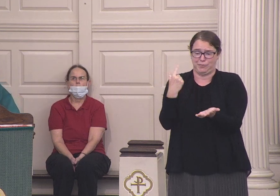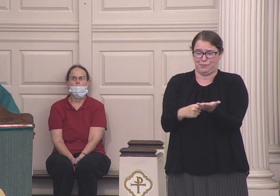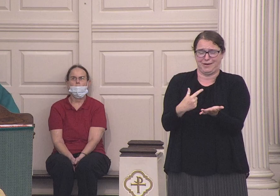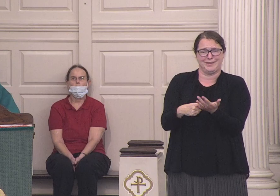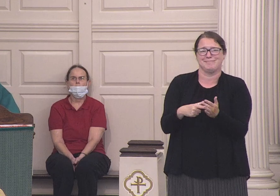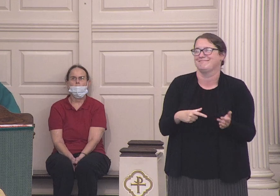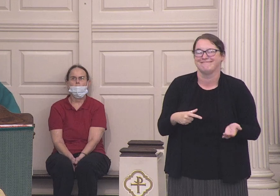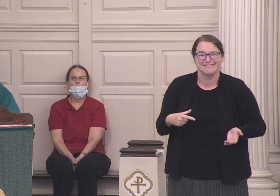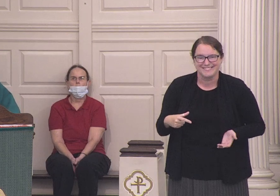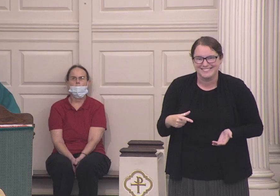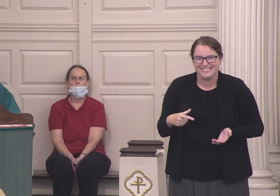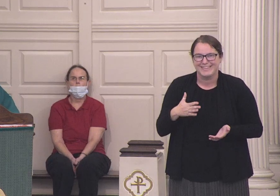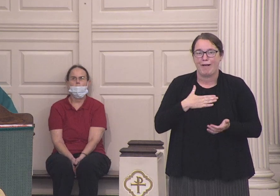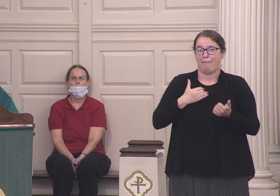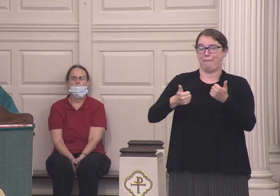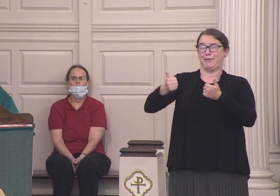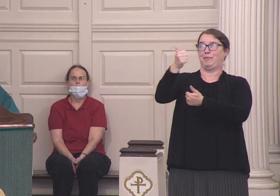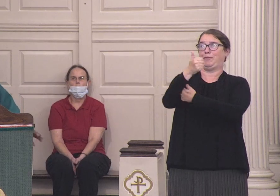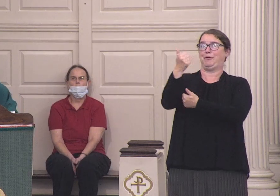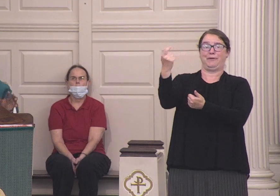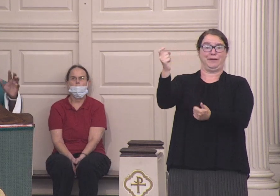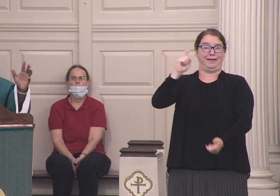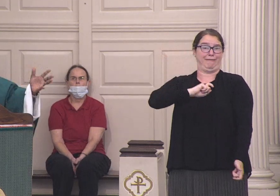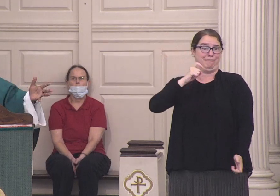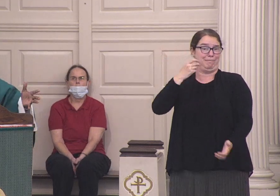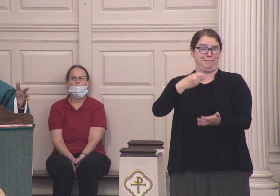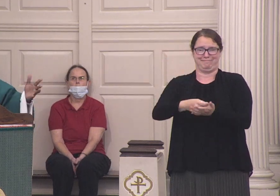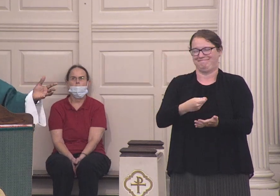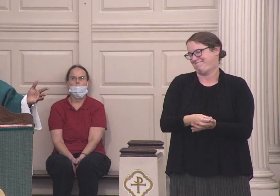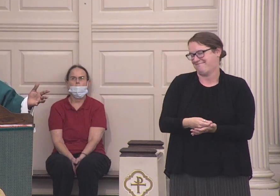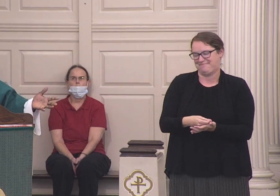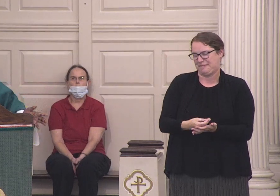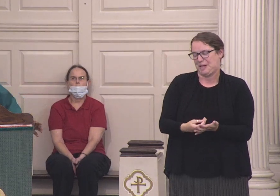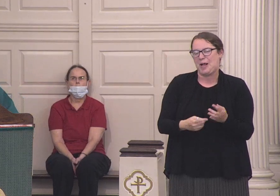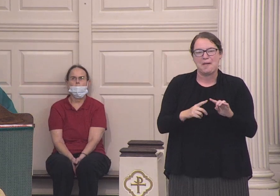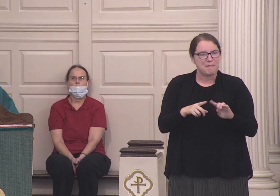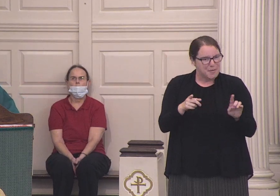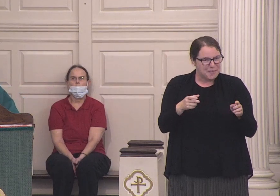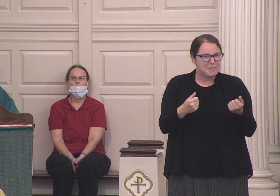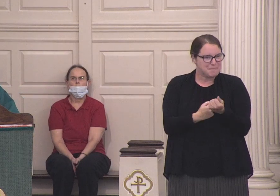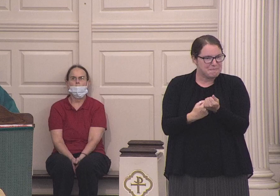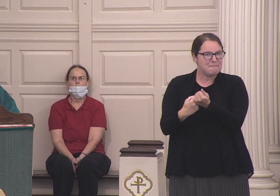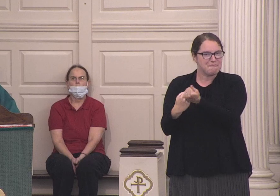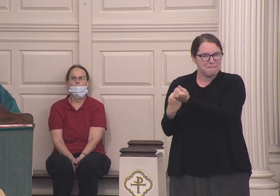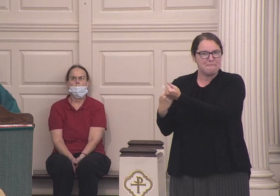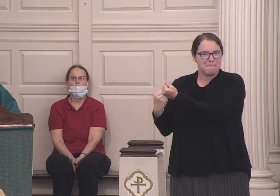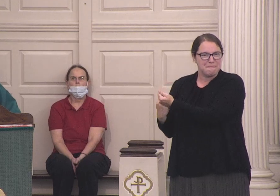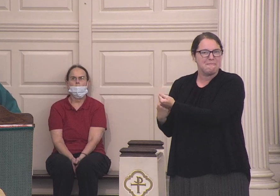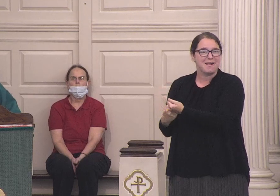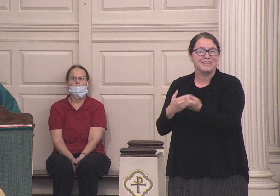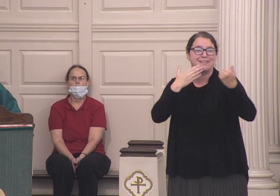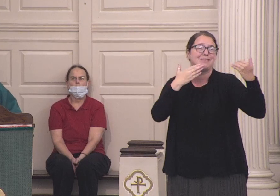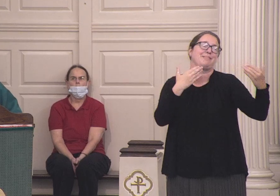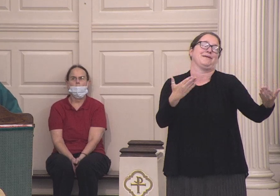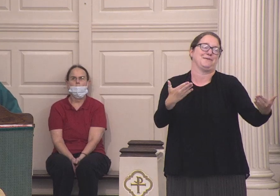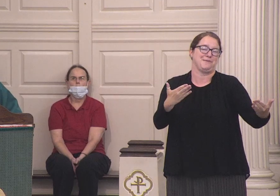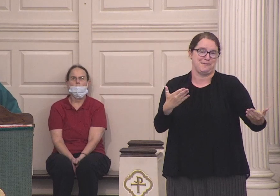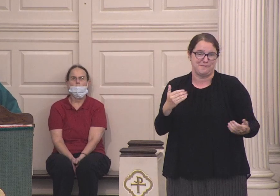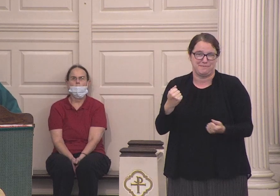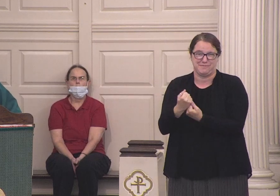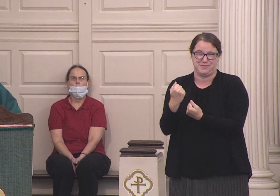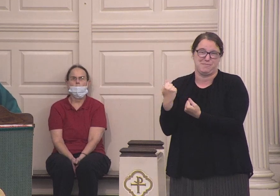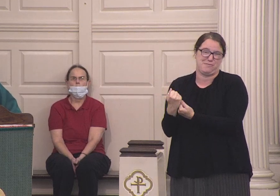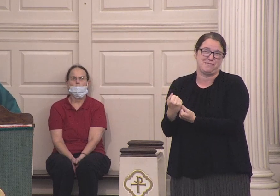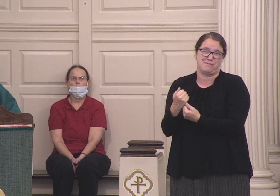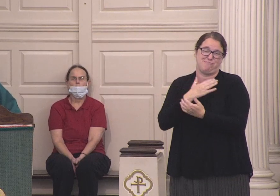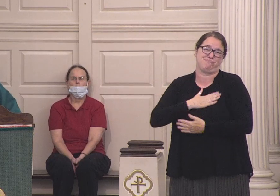superior did not send me here with money, but you have kept supporting us here and there. And so we thank you for the support